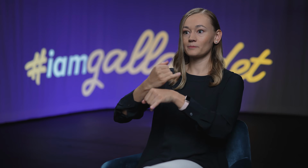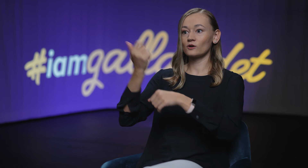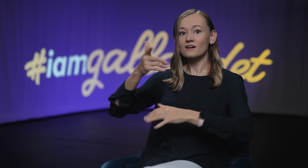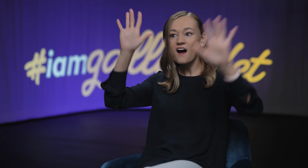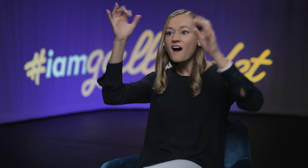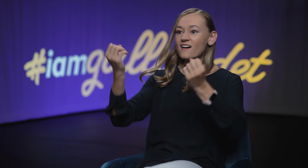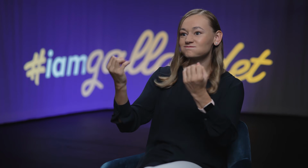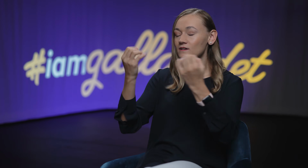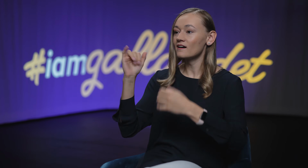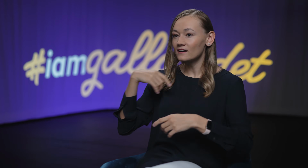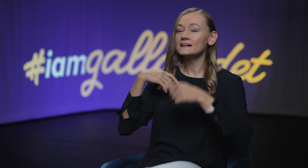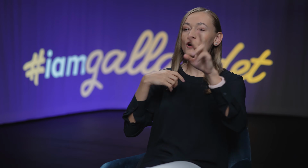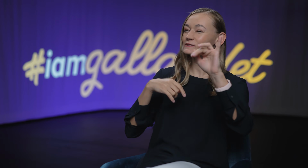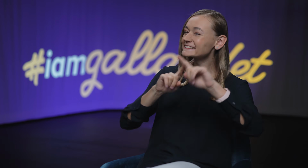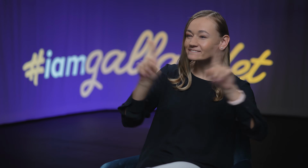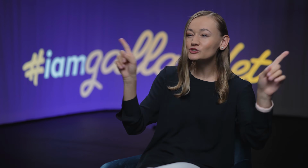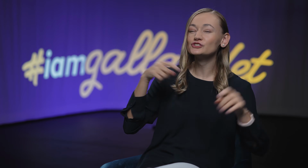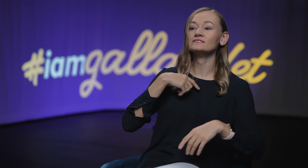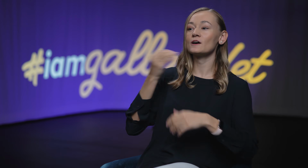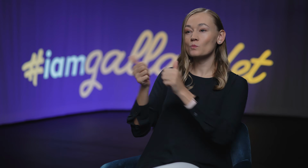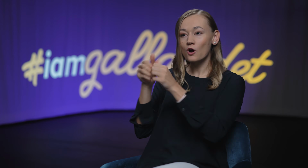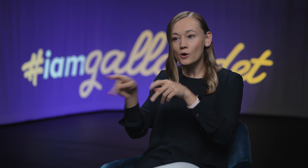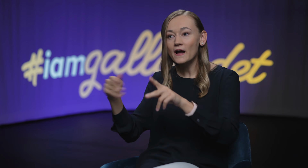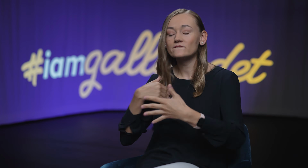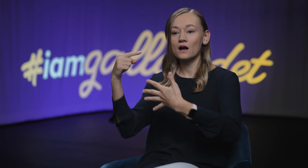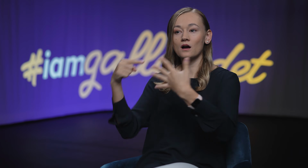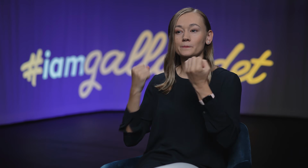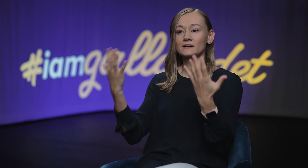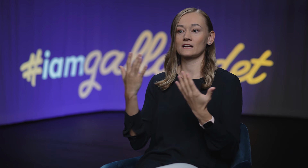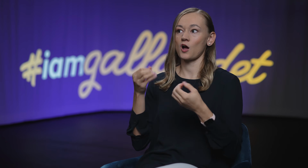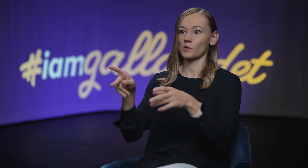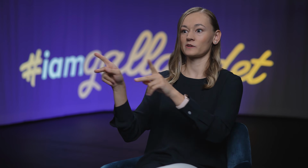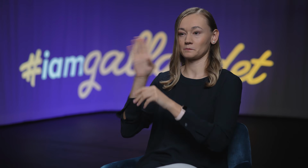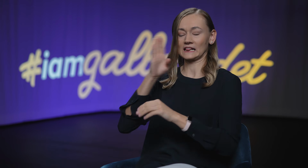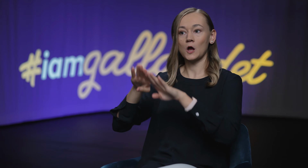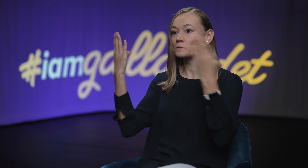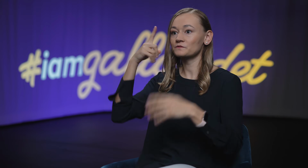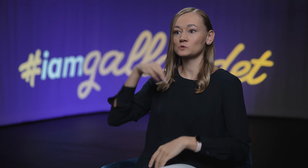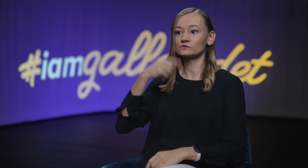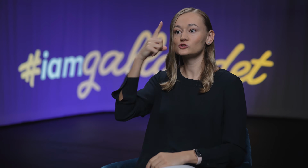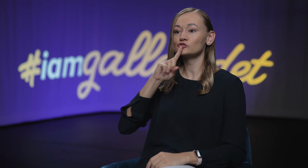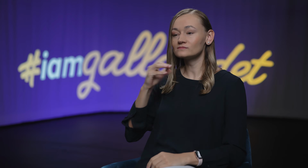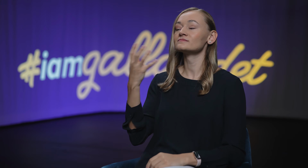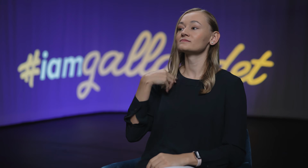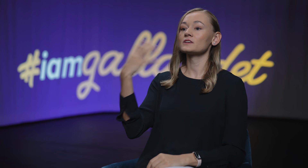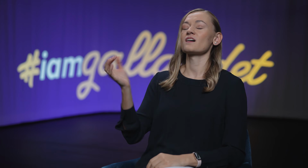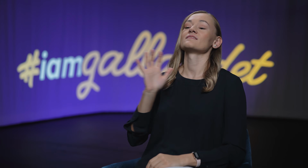campus was so different from RIT. There were so many opportunities here at Gallaudet, so I decided to come here, and it's